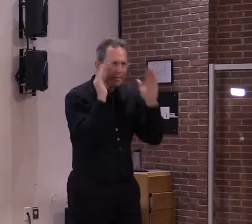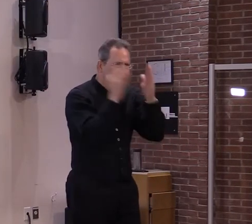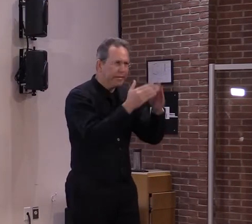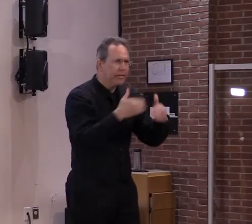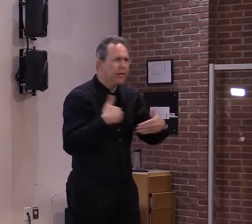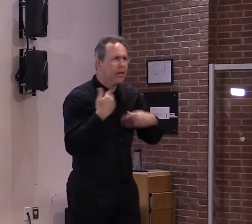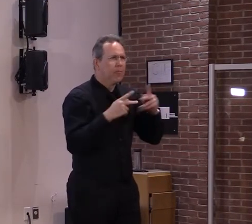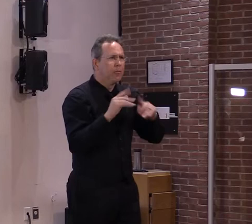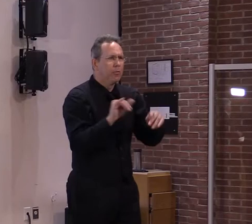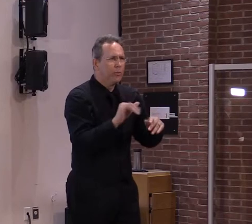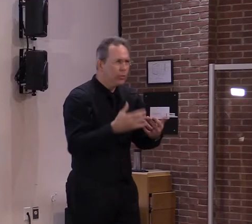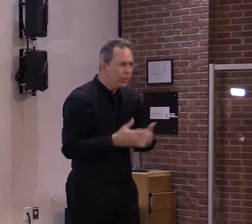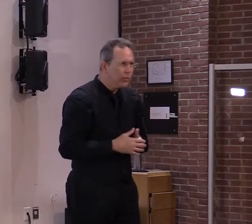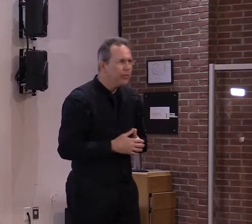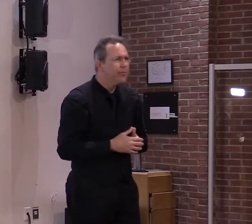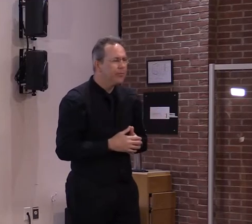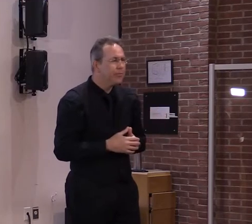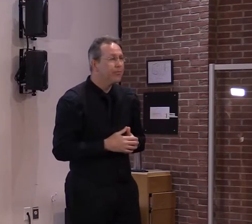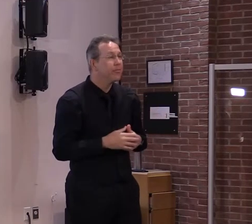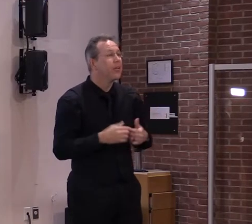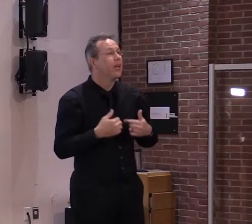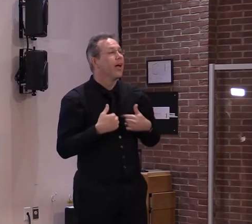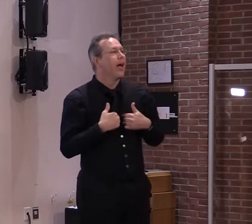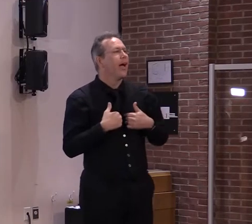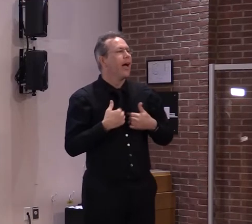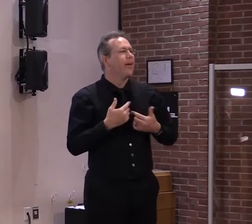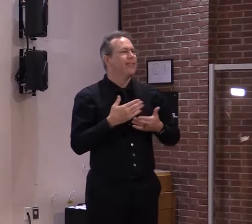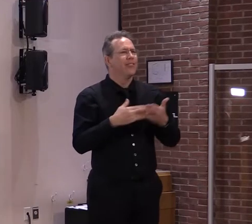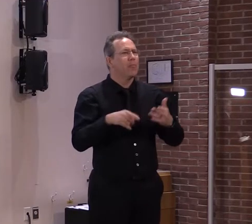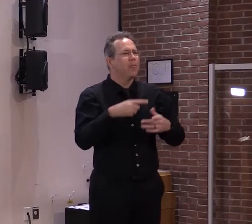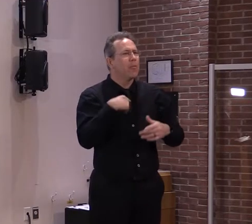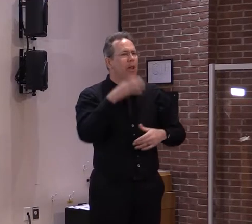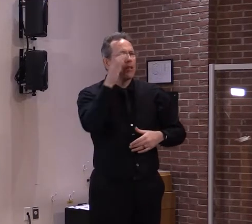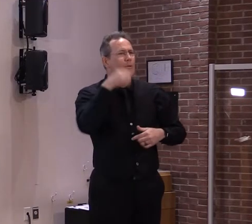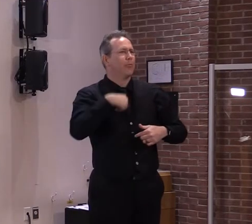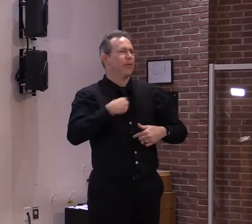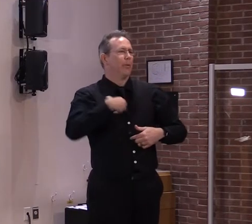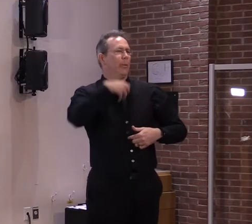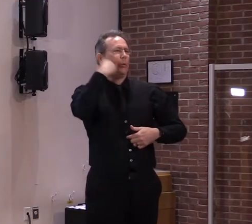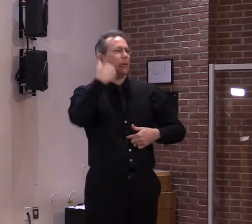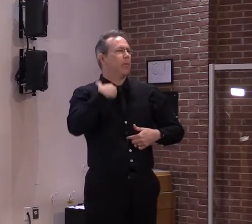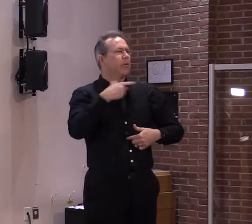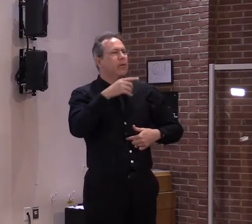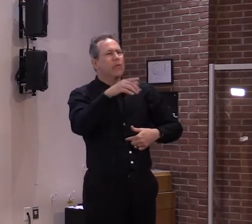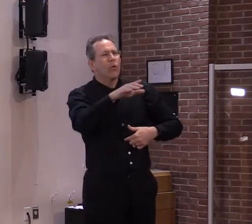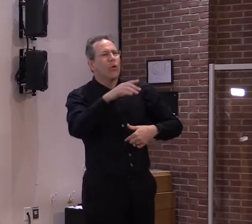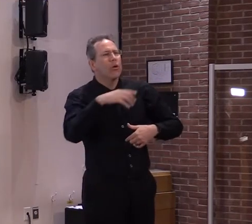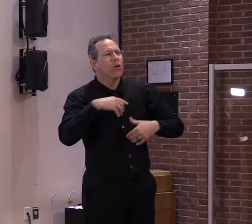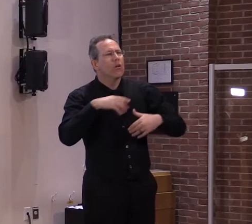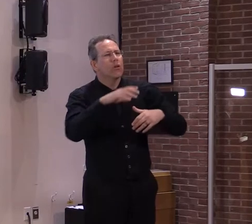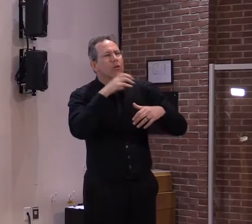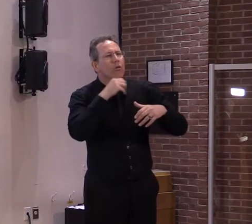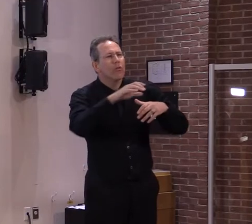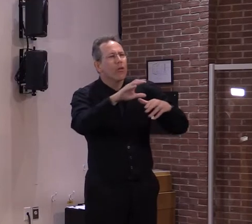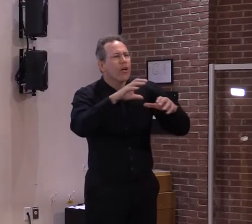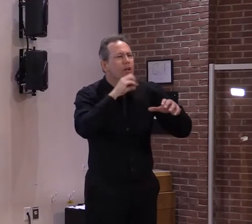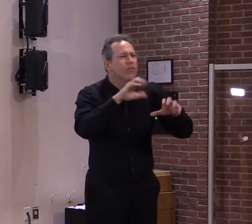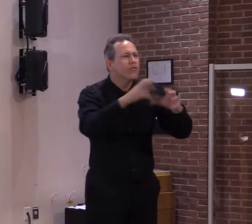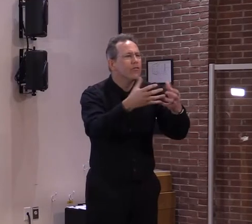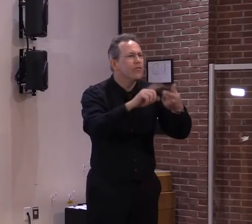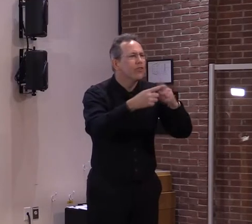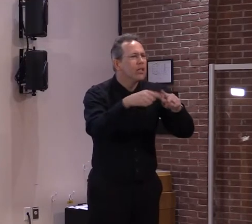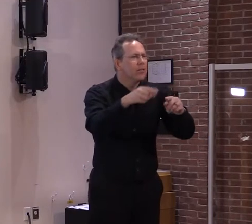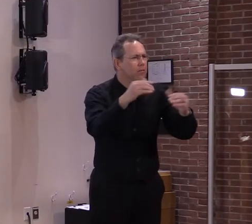hear from us, but hear from peers. You know, they're not going to listen to us. They'll listen to peers as we move forward. So we